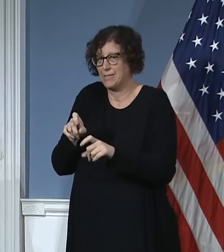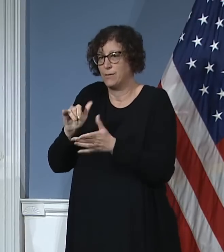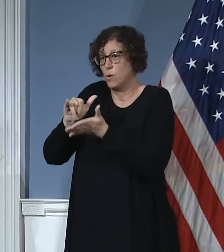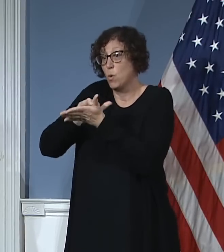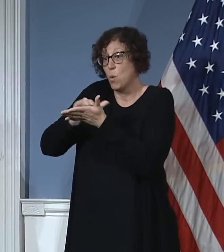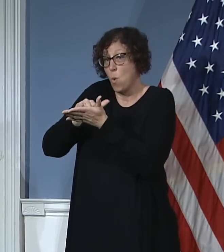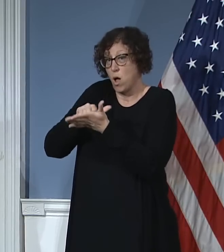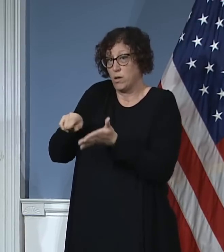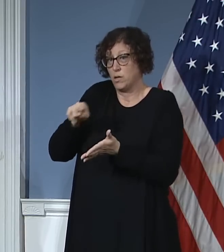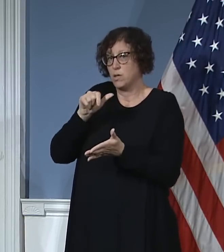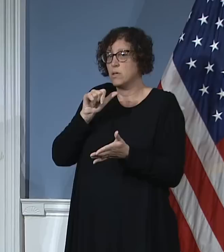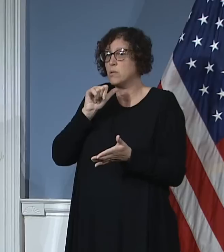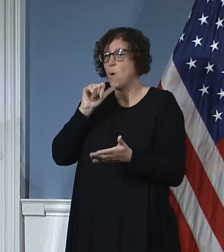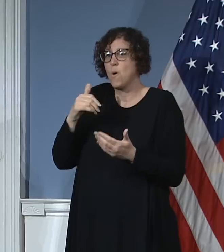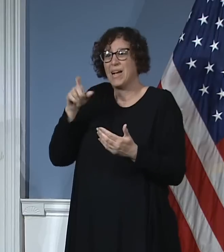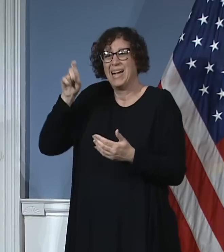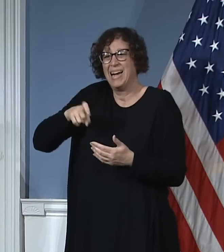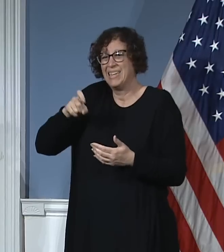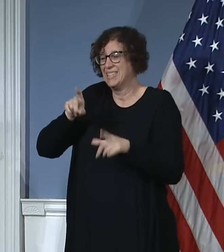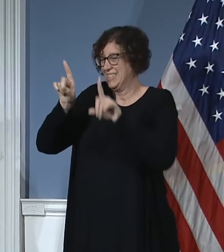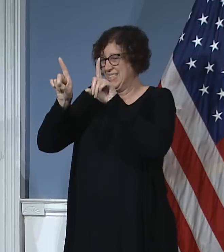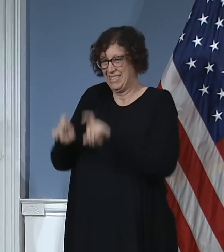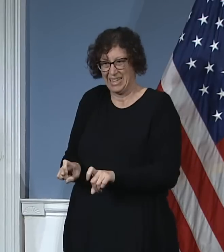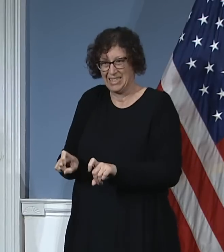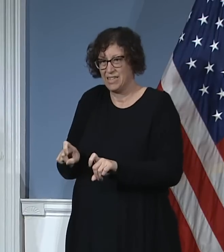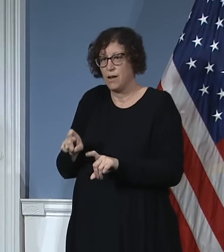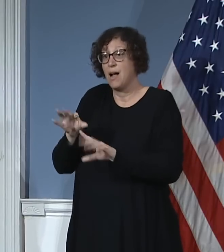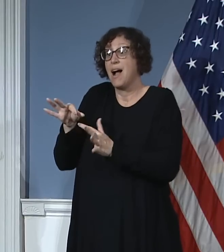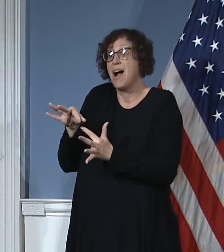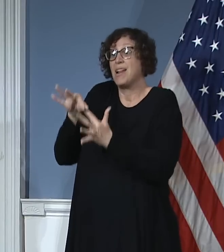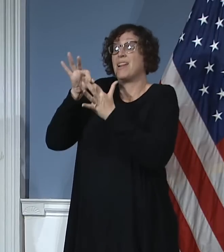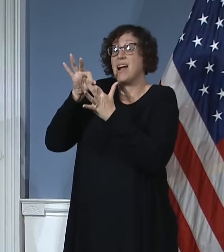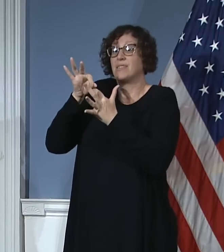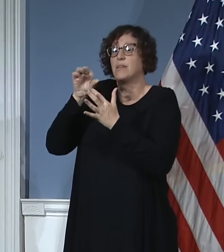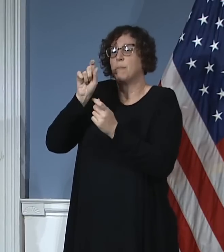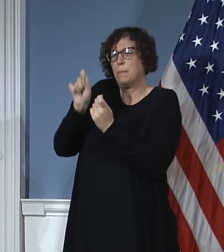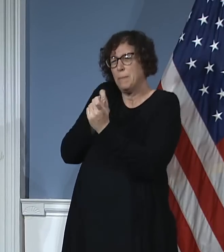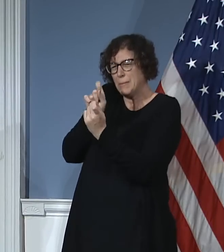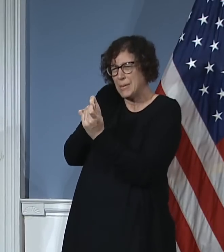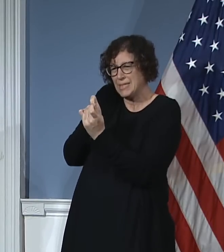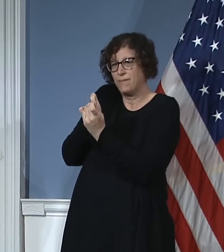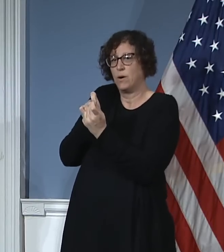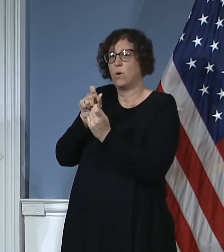fact that as we are in a greater proportion of people having